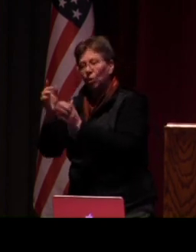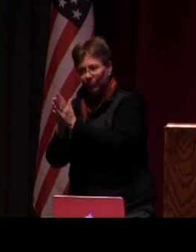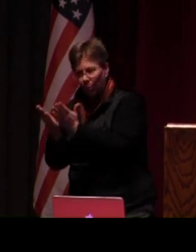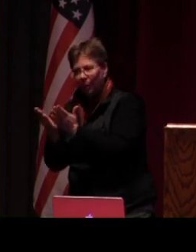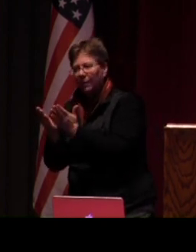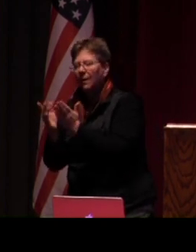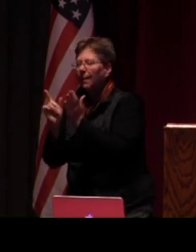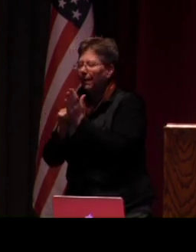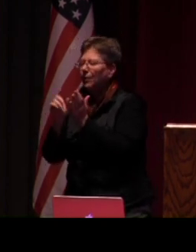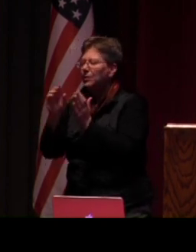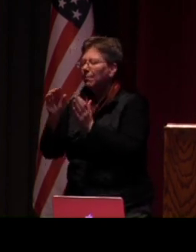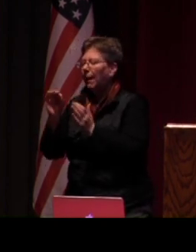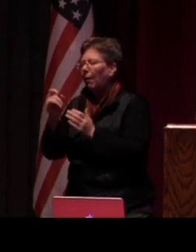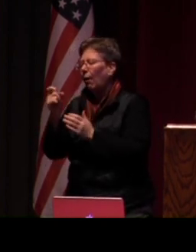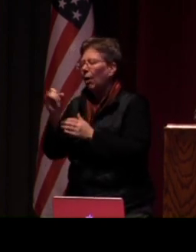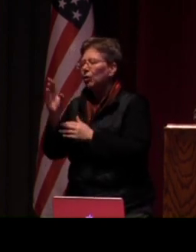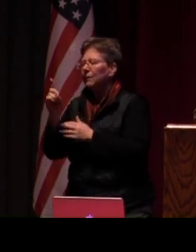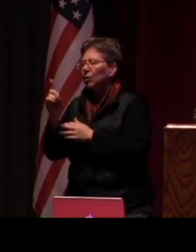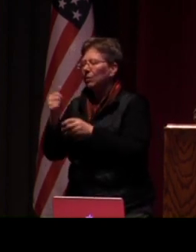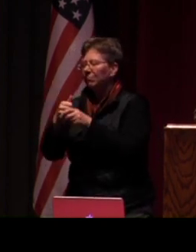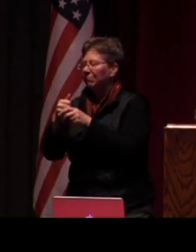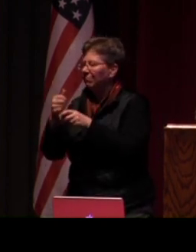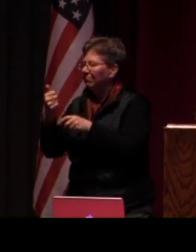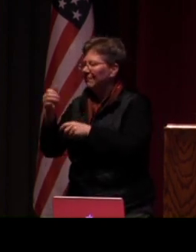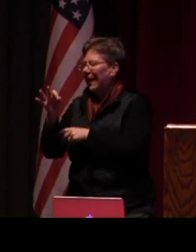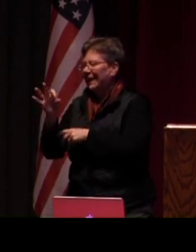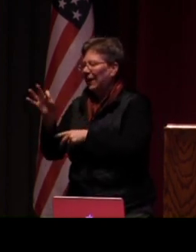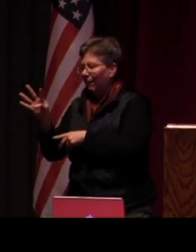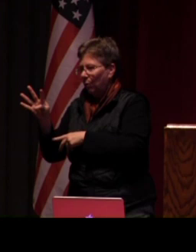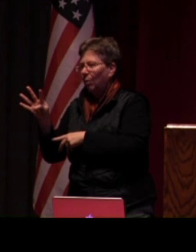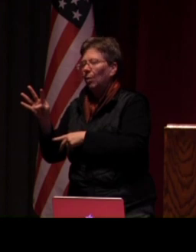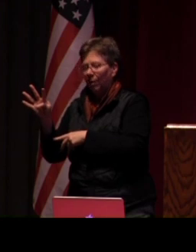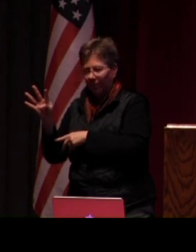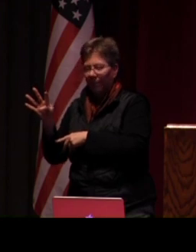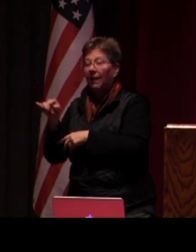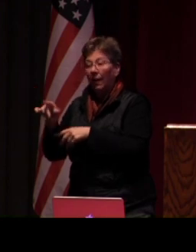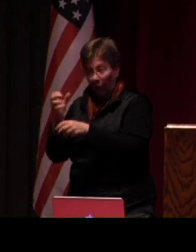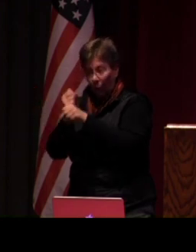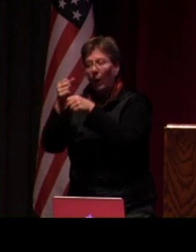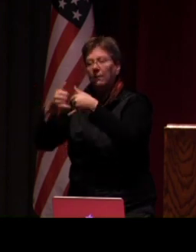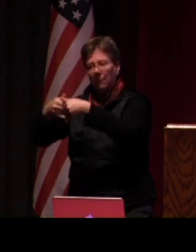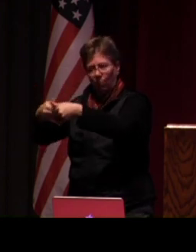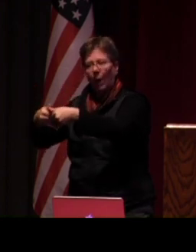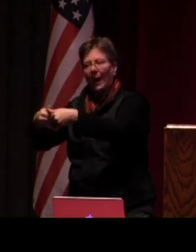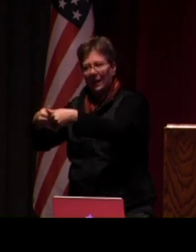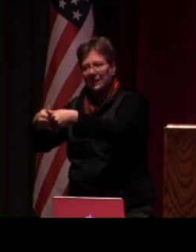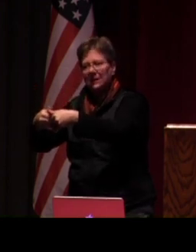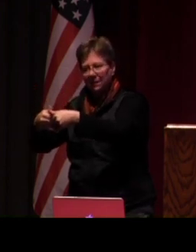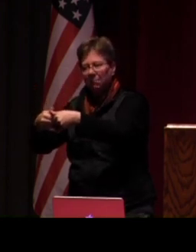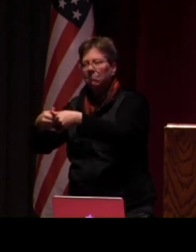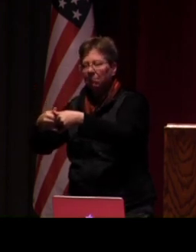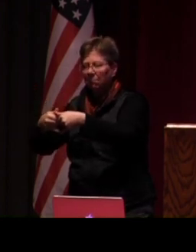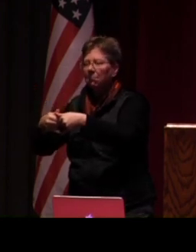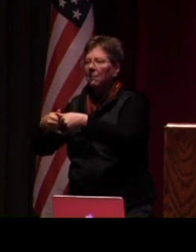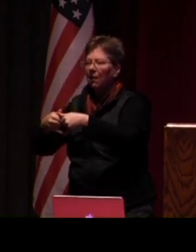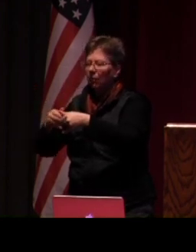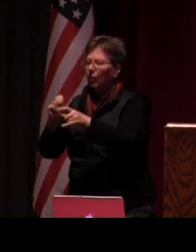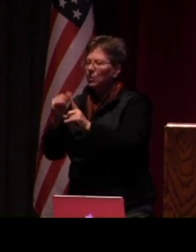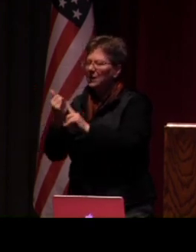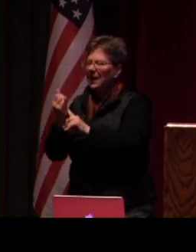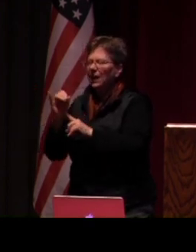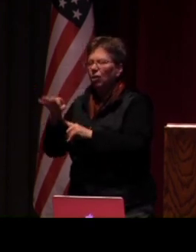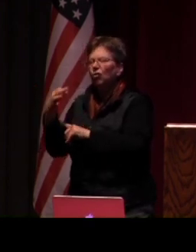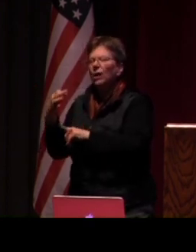published by Oxford in 1994. This won the Pinckney Prize of the Society for French Historical Studies